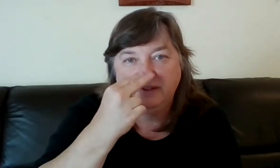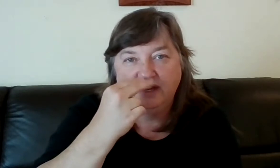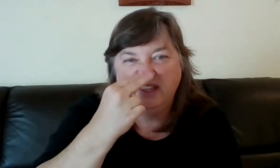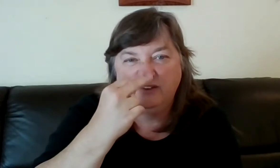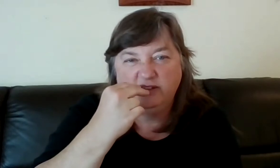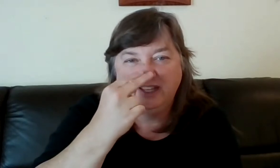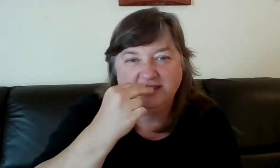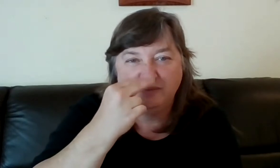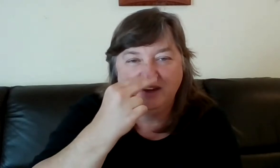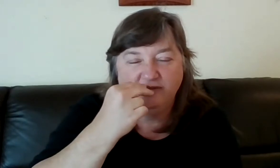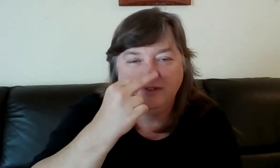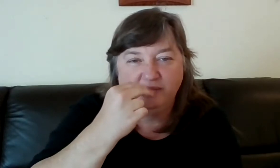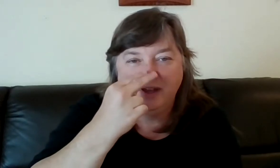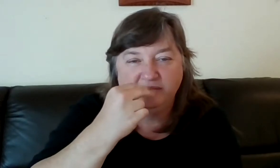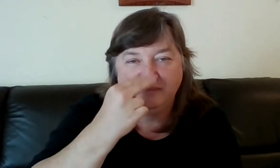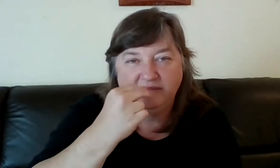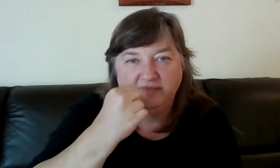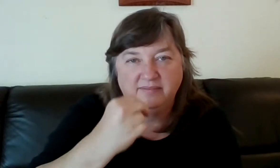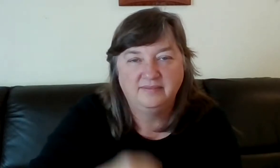Kind of like you're flicking something off the bottom.